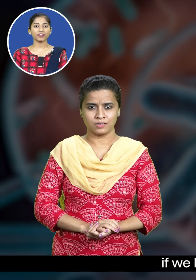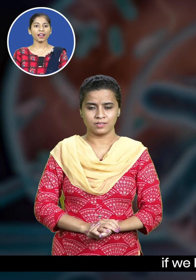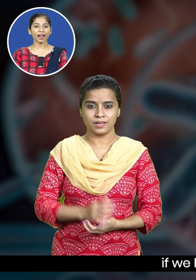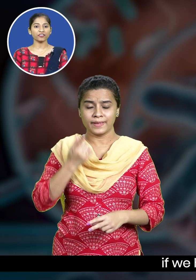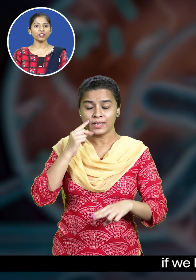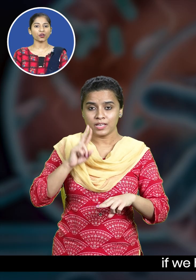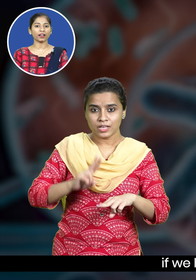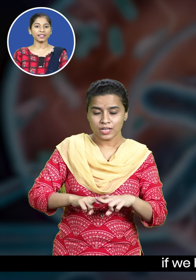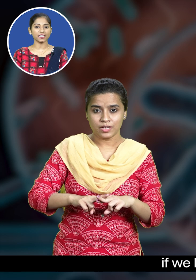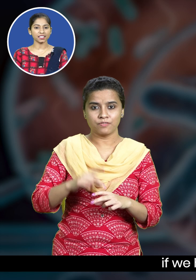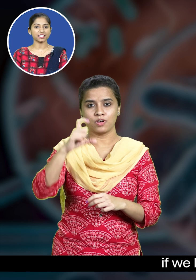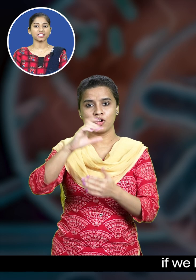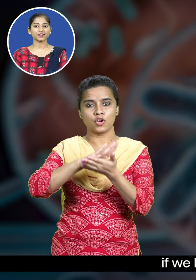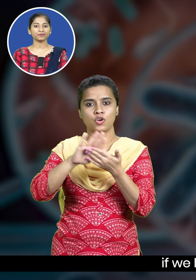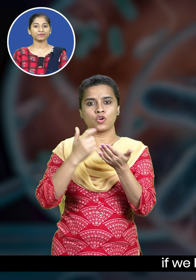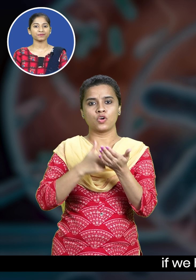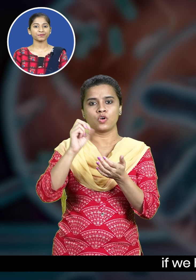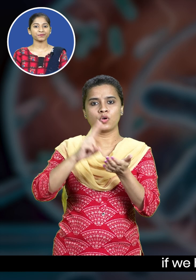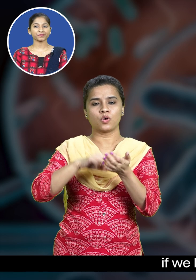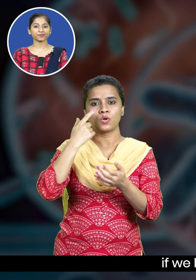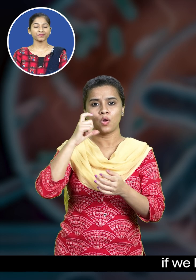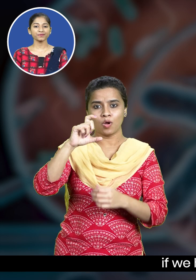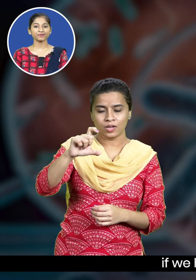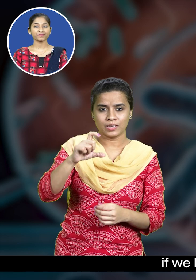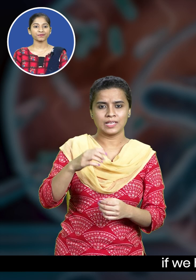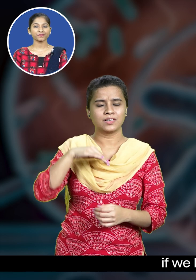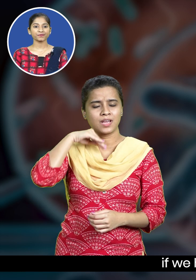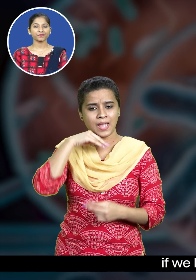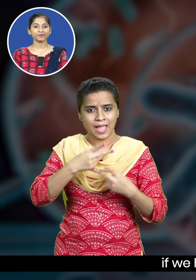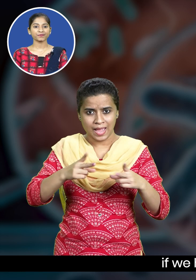if we have a chronic disease.